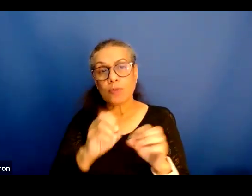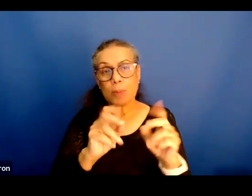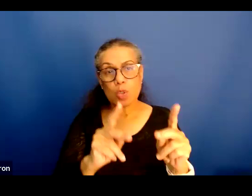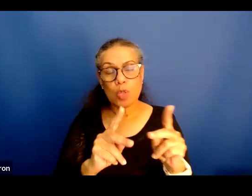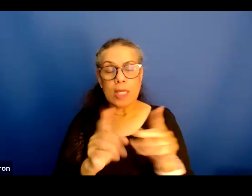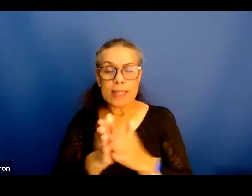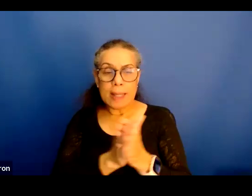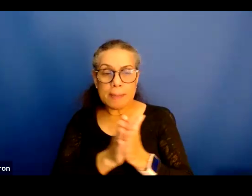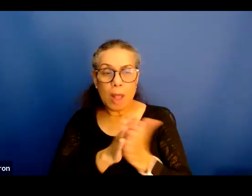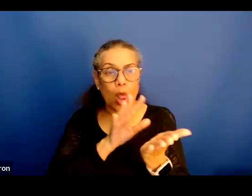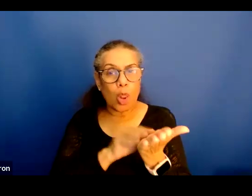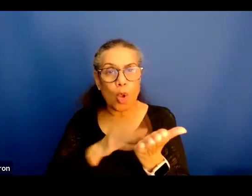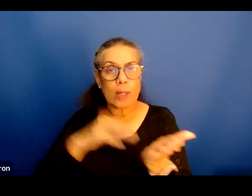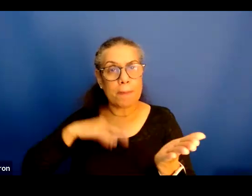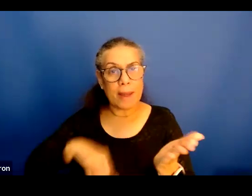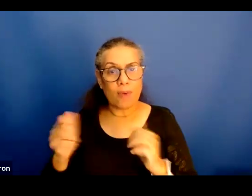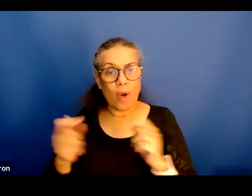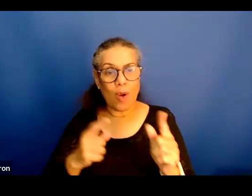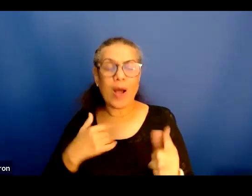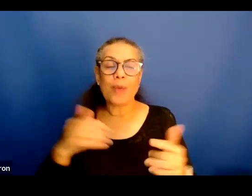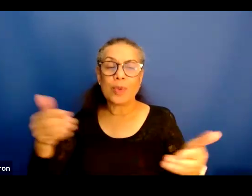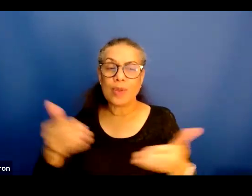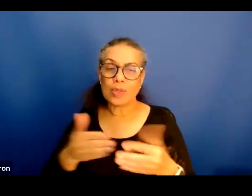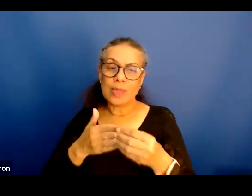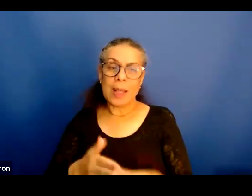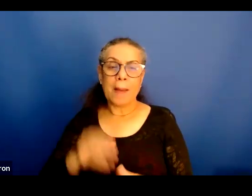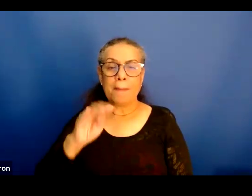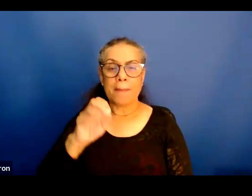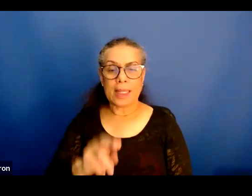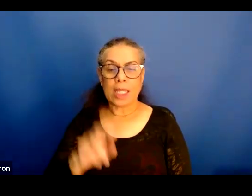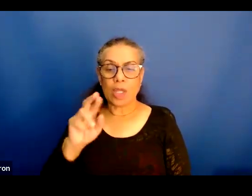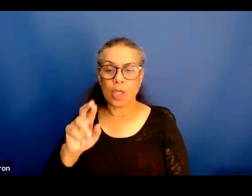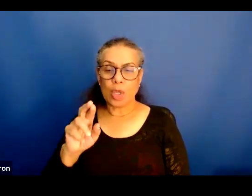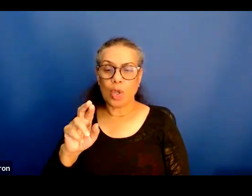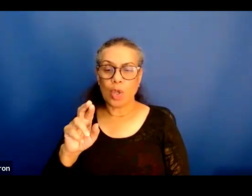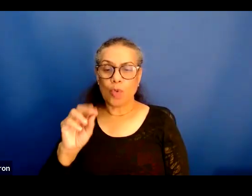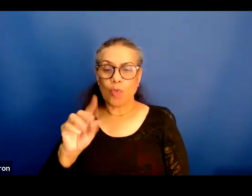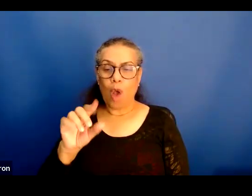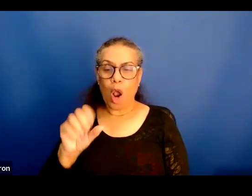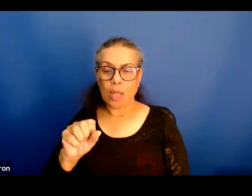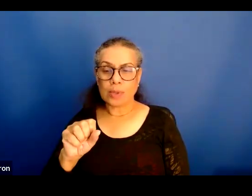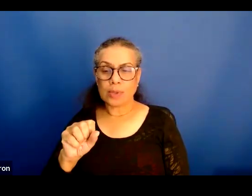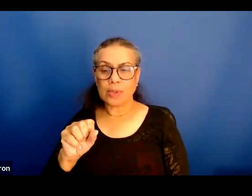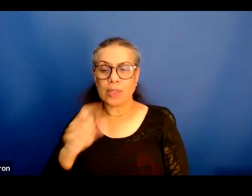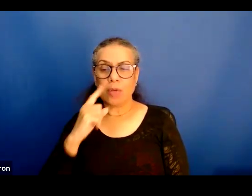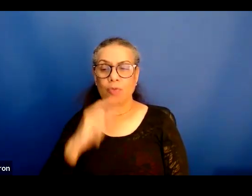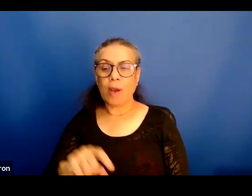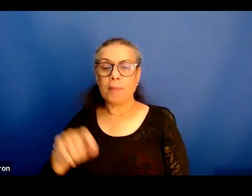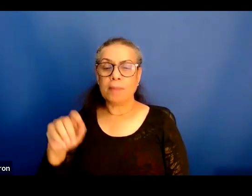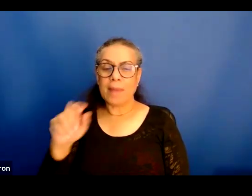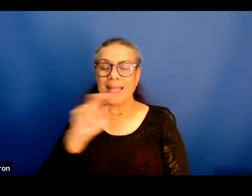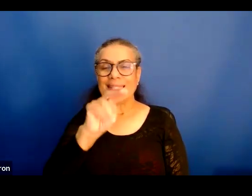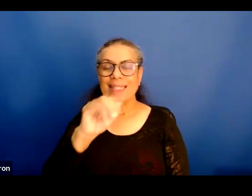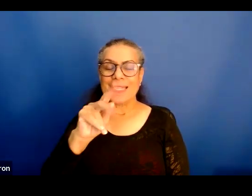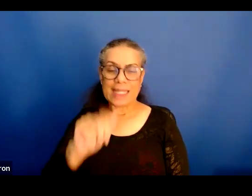learning for all students. Please join me in welcoming school leaders Nikki Wells from the Russell Elementary School and Sharika King from the Kenny Elementary